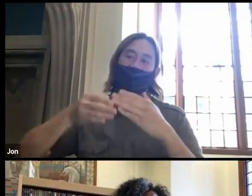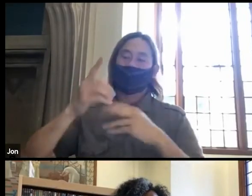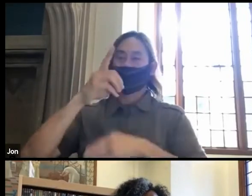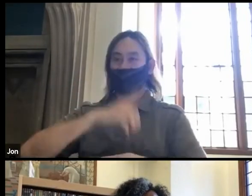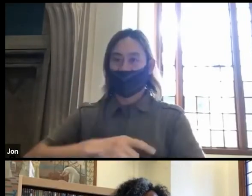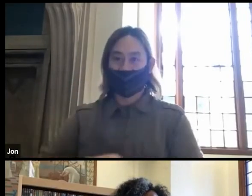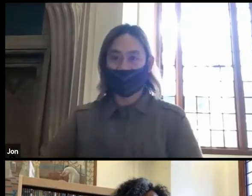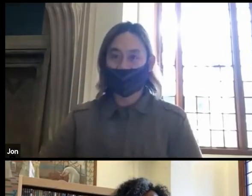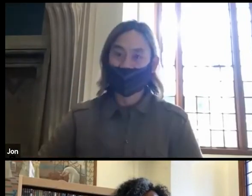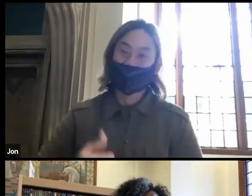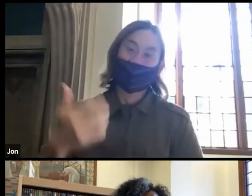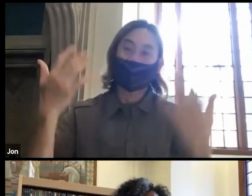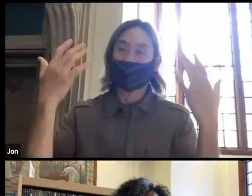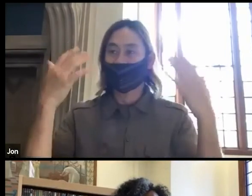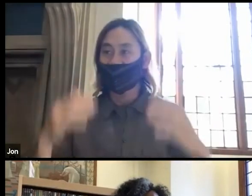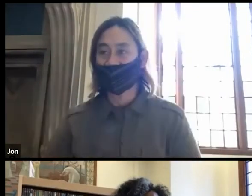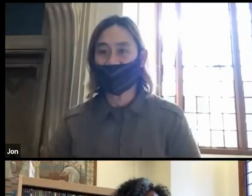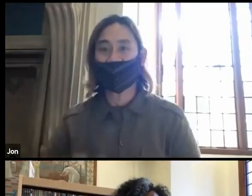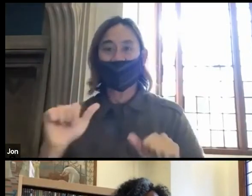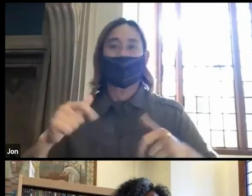But that's our goal at the end of the day.